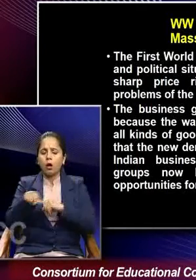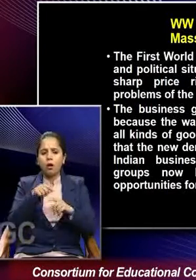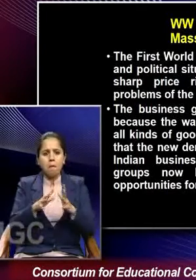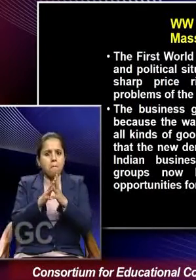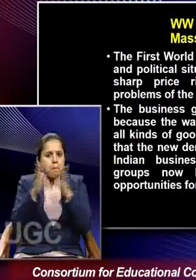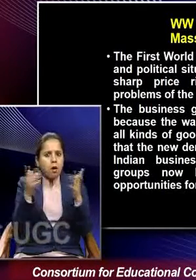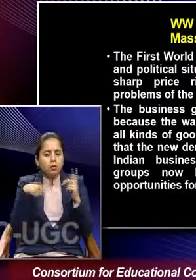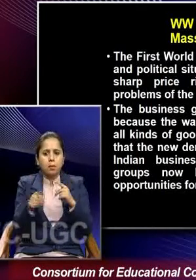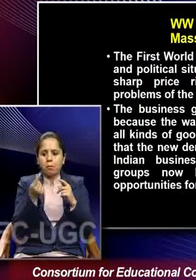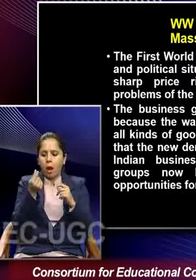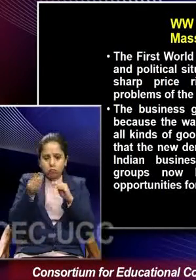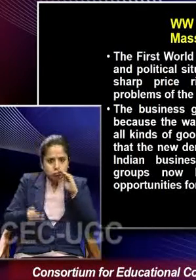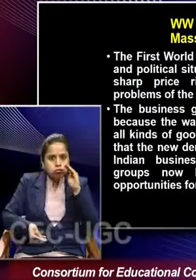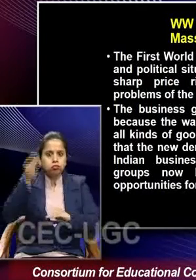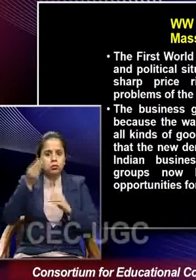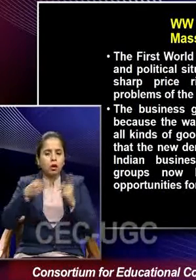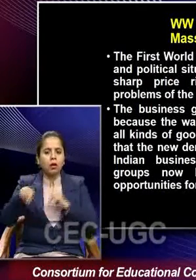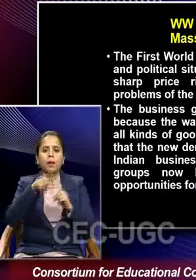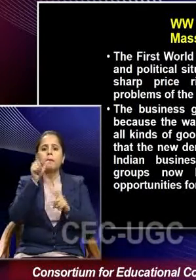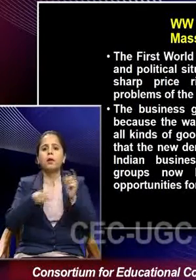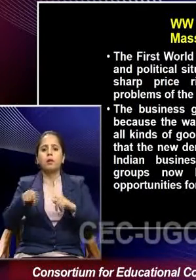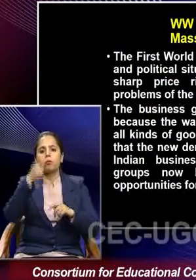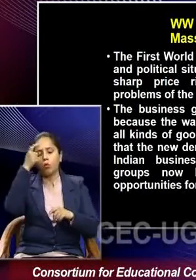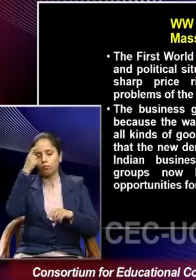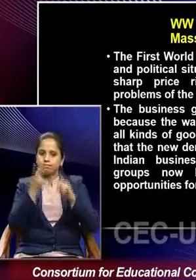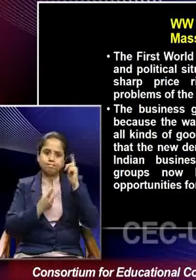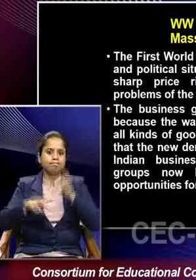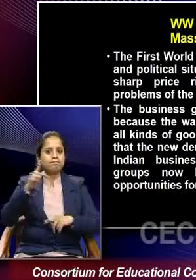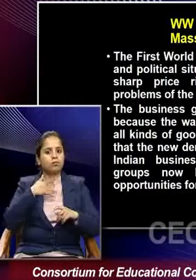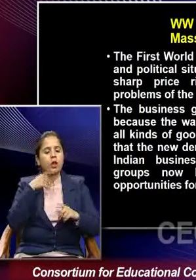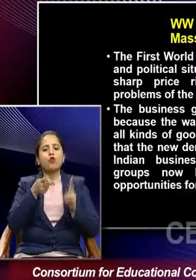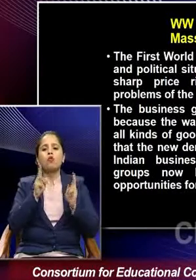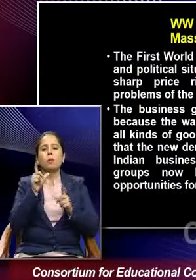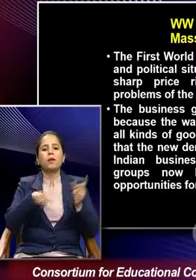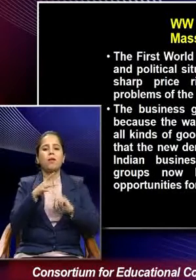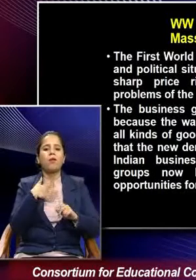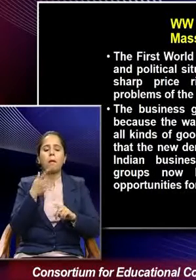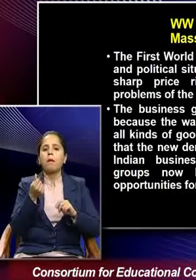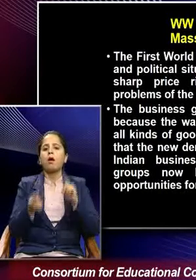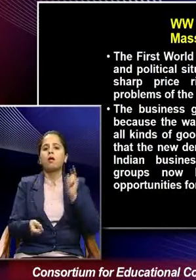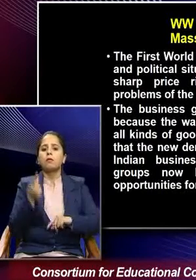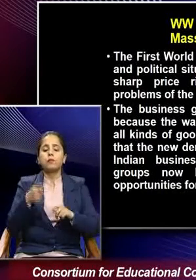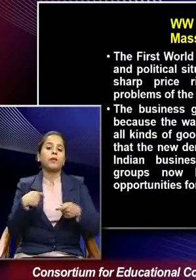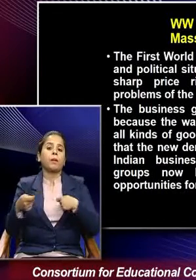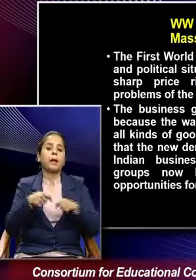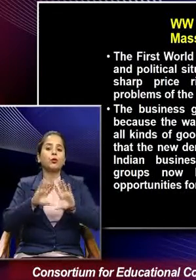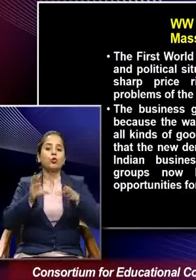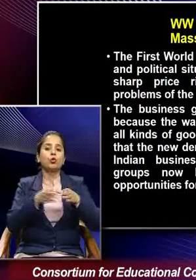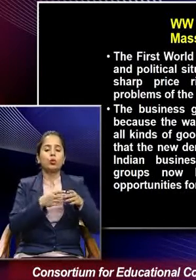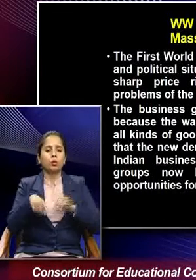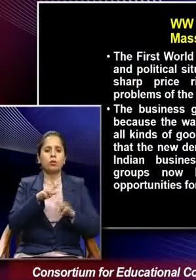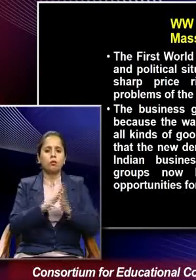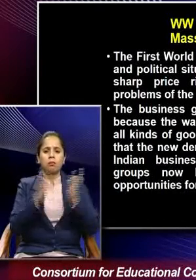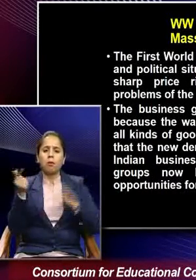sharp price rise which increased the problems of the common people. The business groups reaped